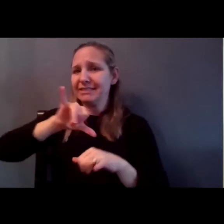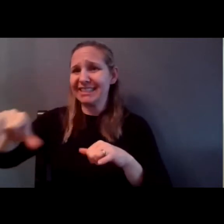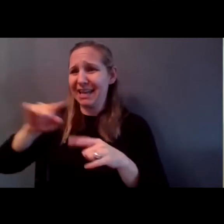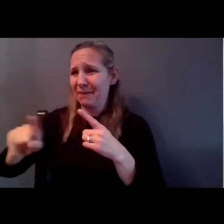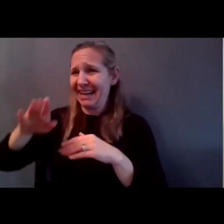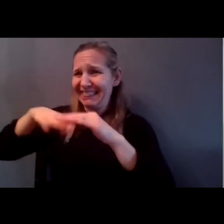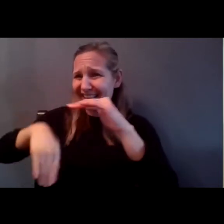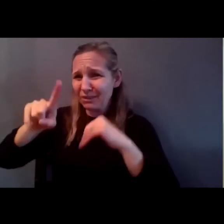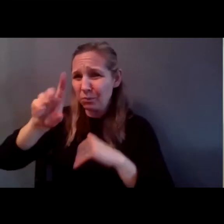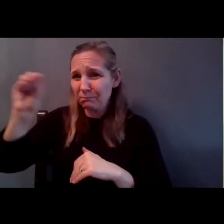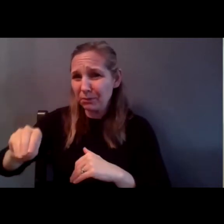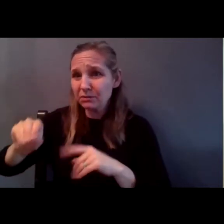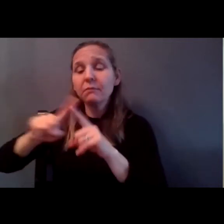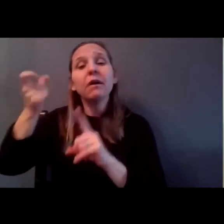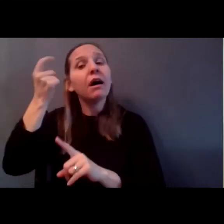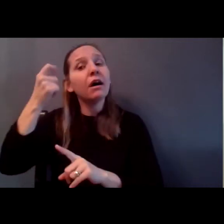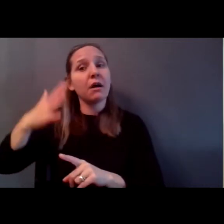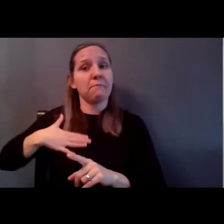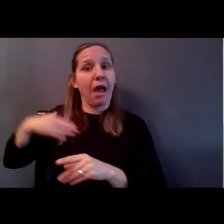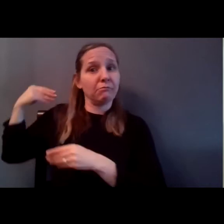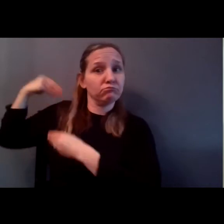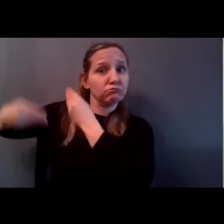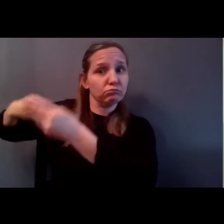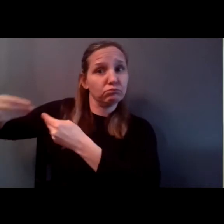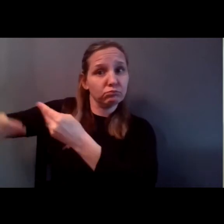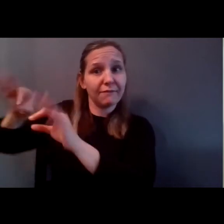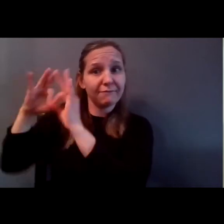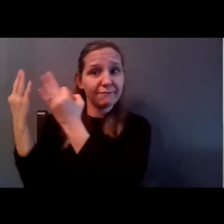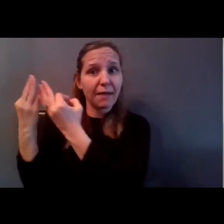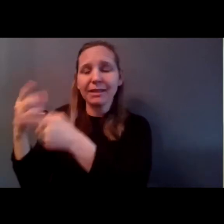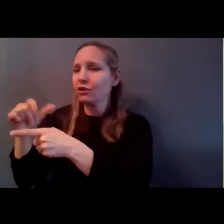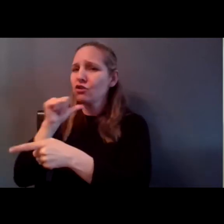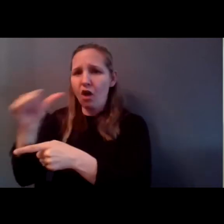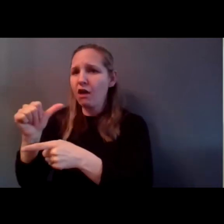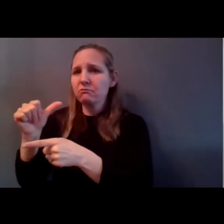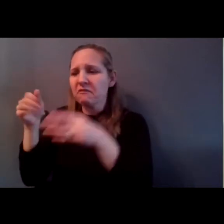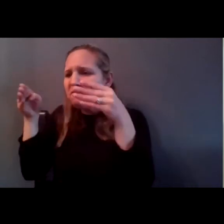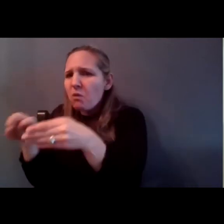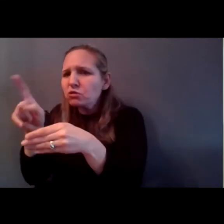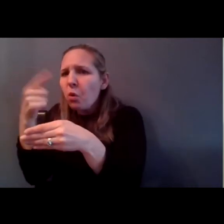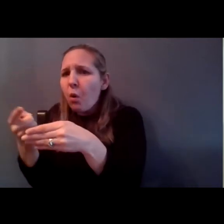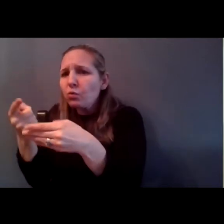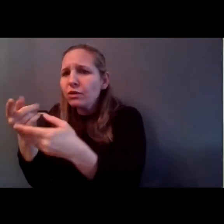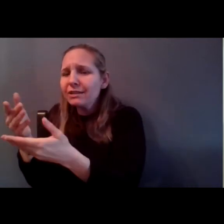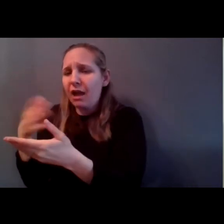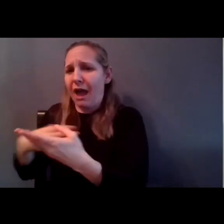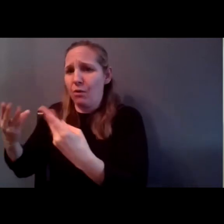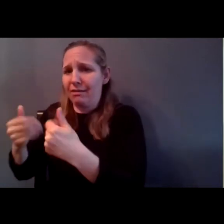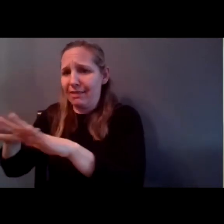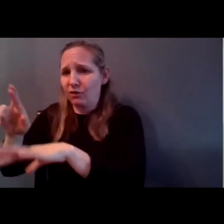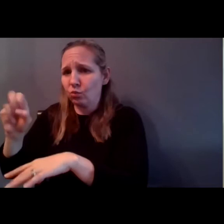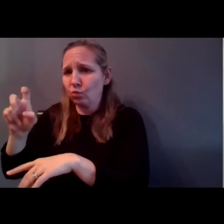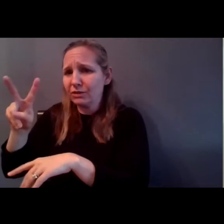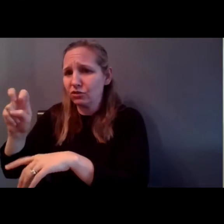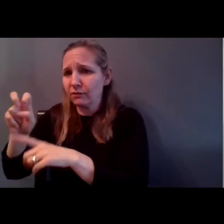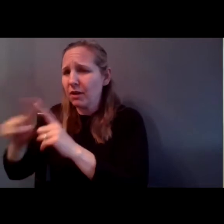thankfully, my ancestors didn't look at the limitation of the reserves, and we still have continued to question the legitimacy